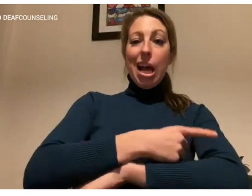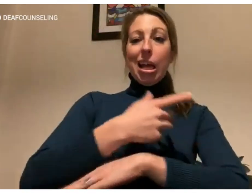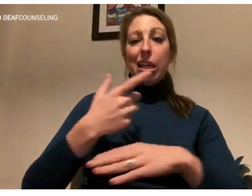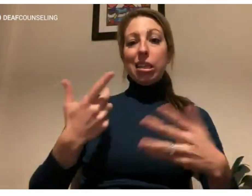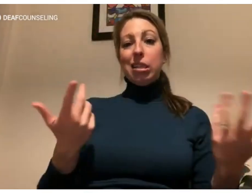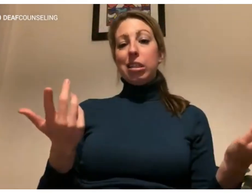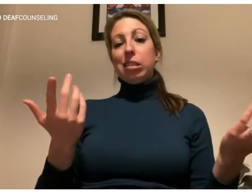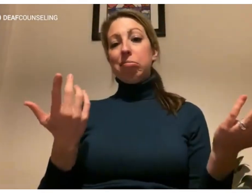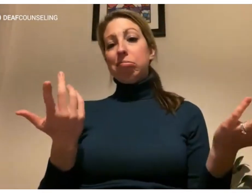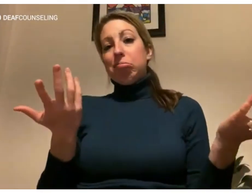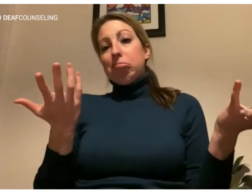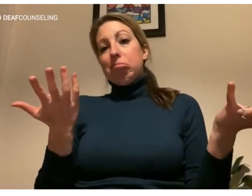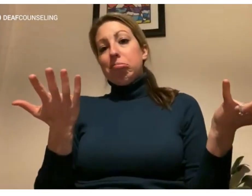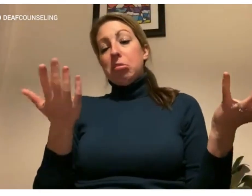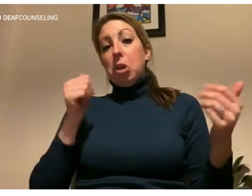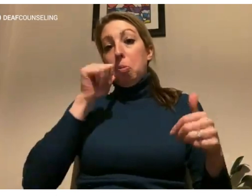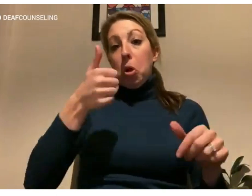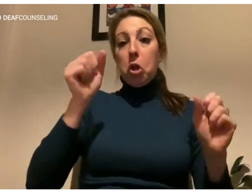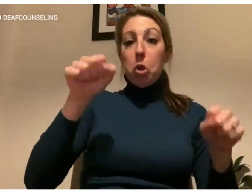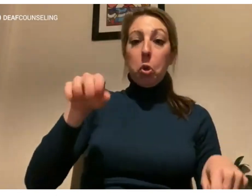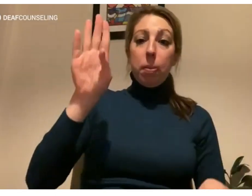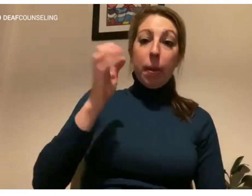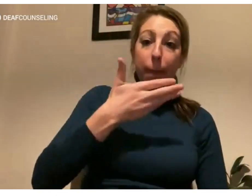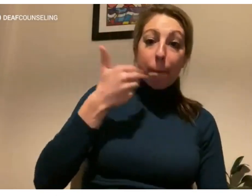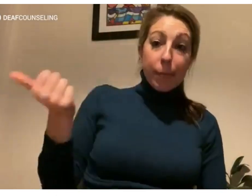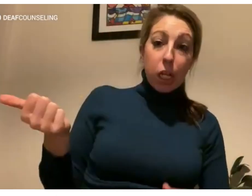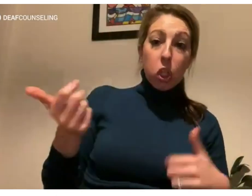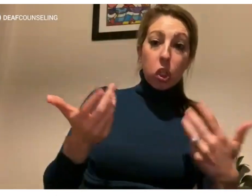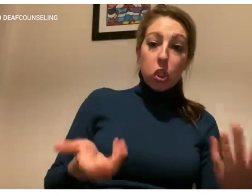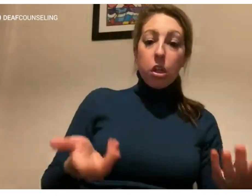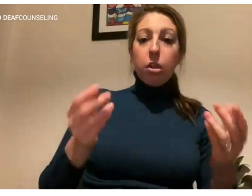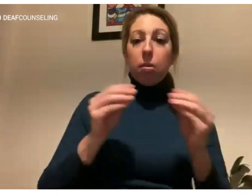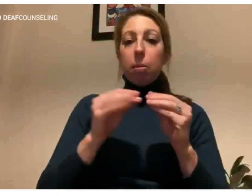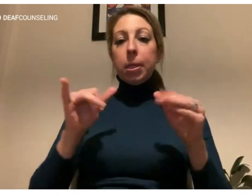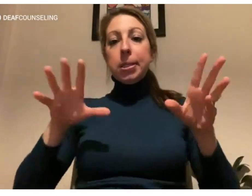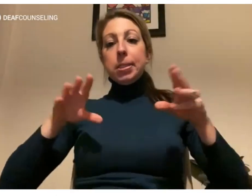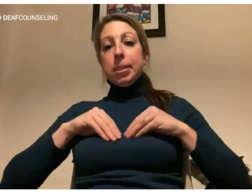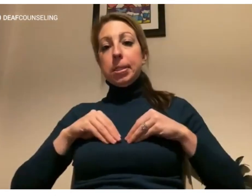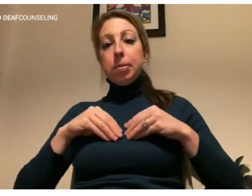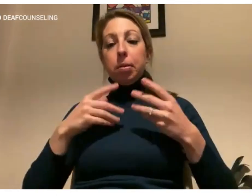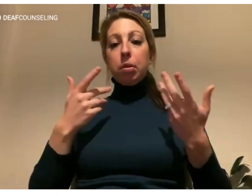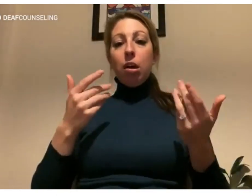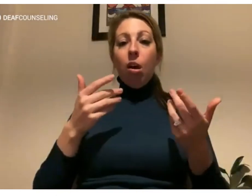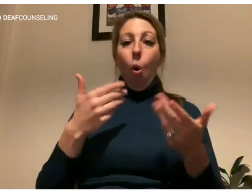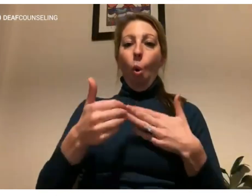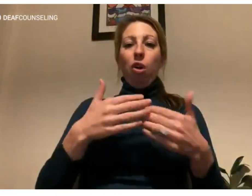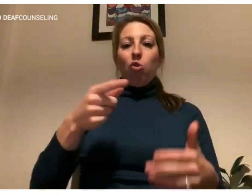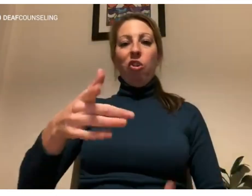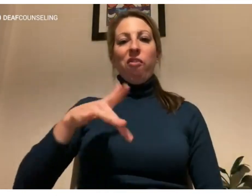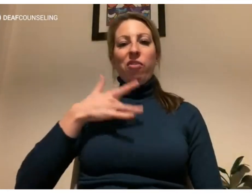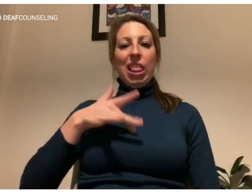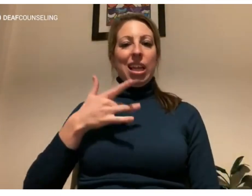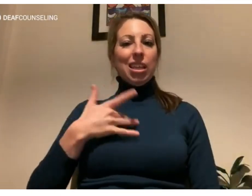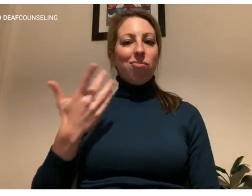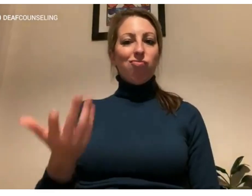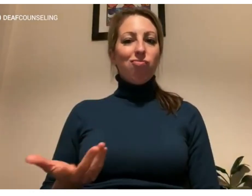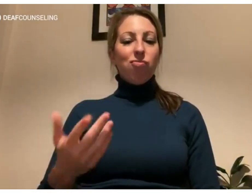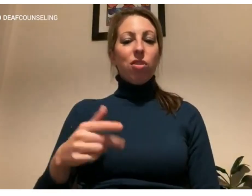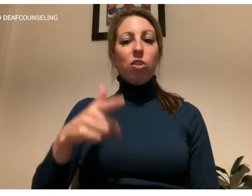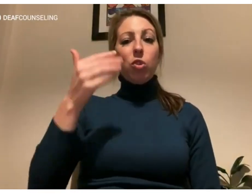fine. It's only for the day. I will feel better. I just have to accept that feeling